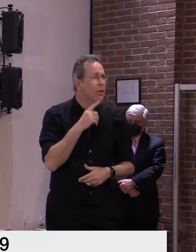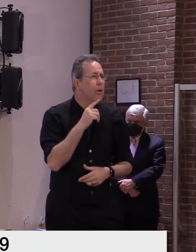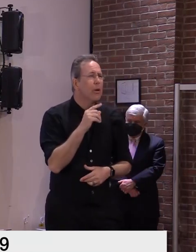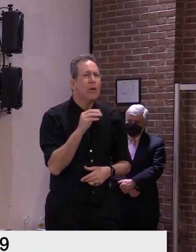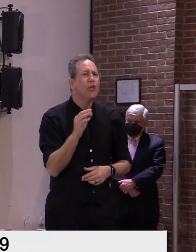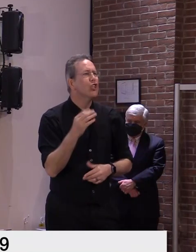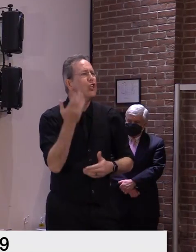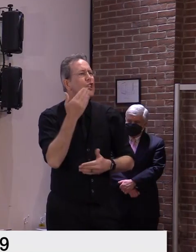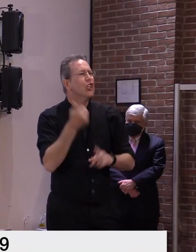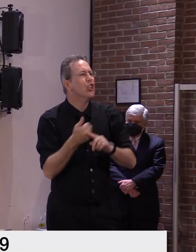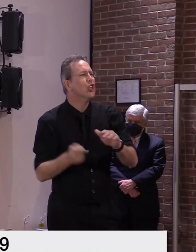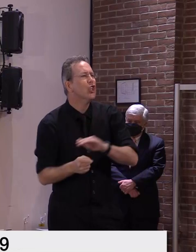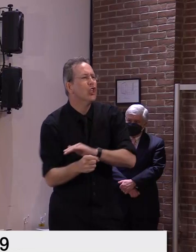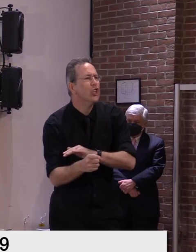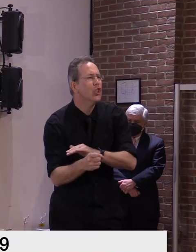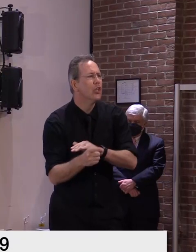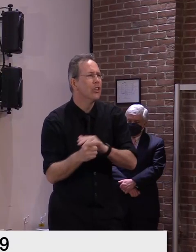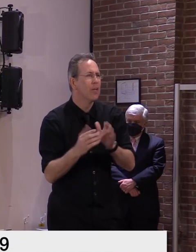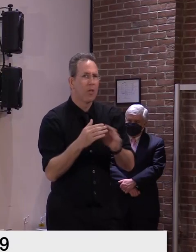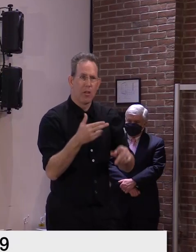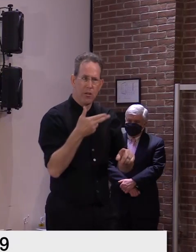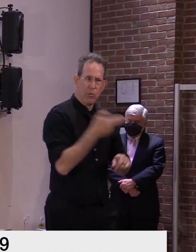Yeah,